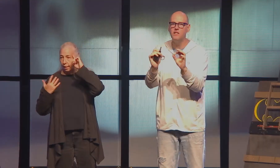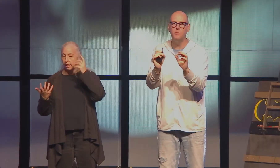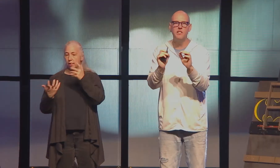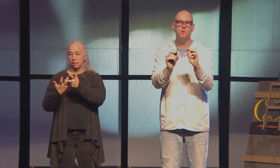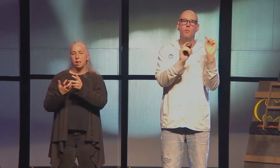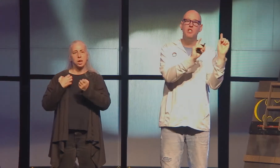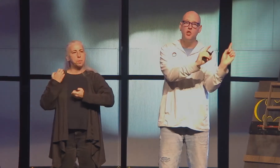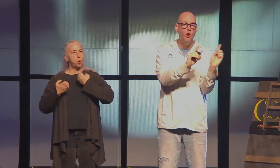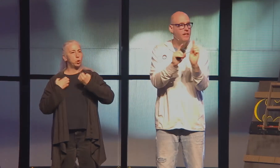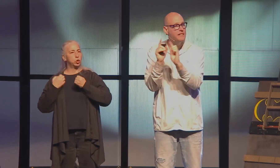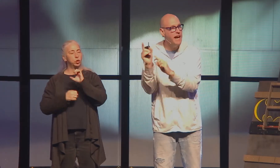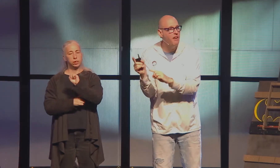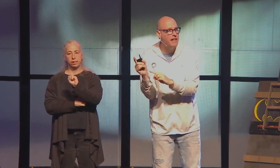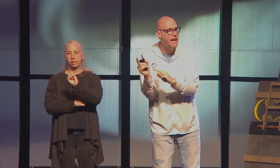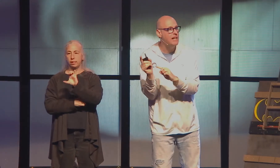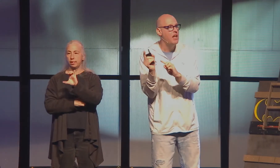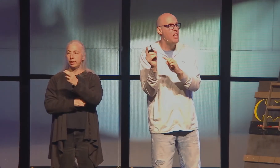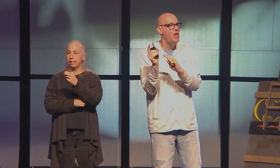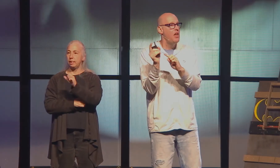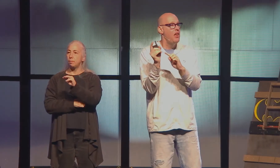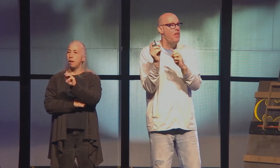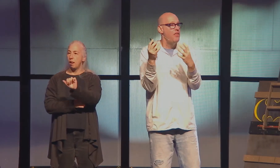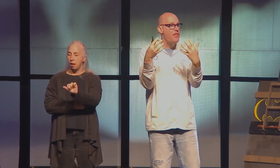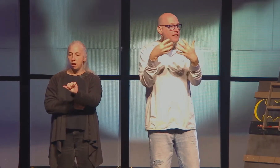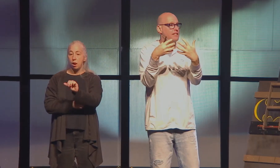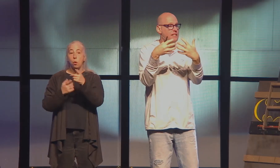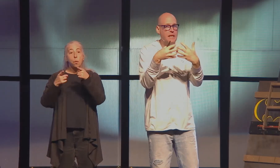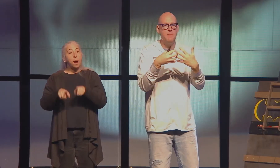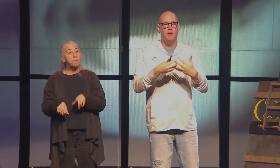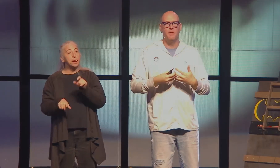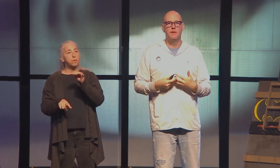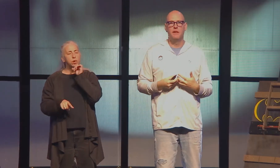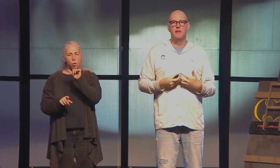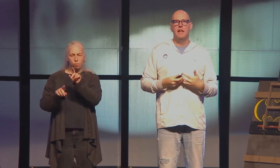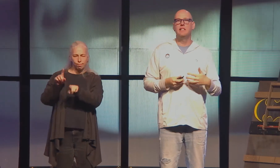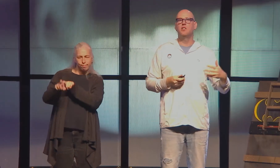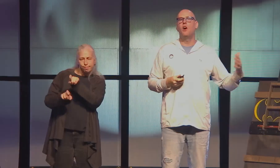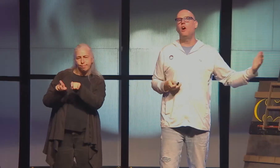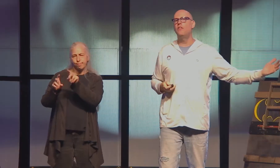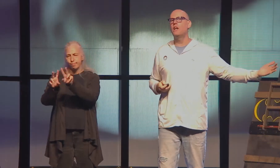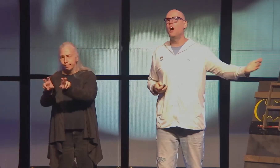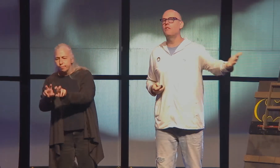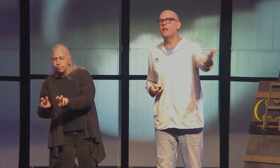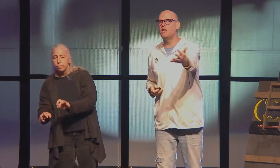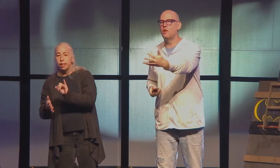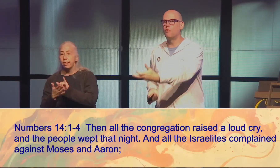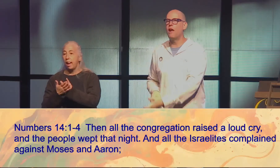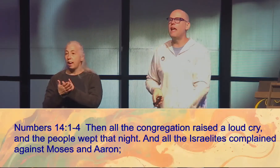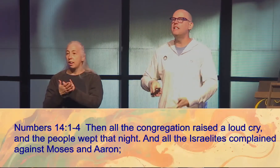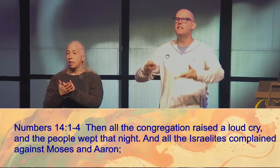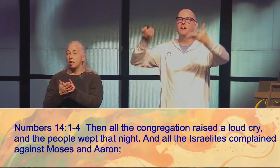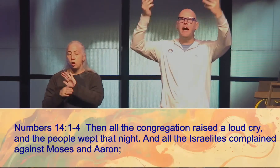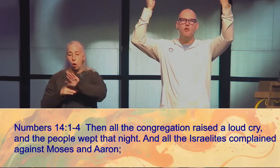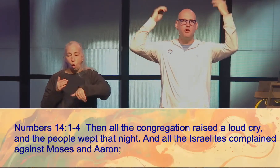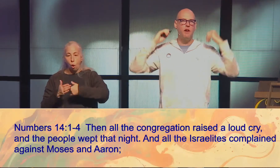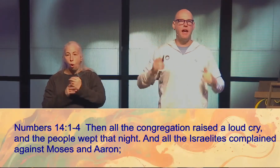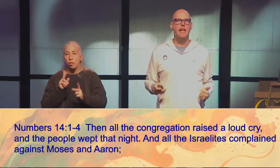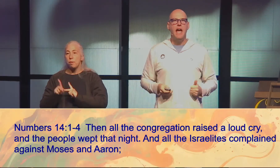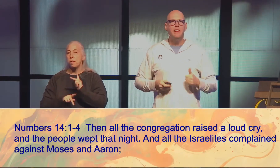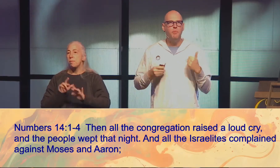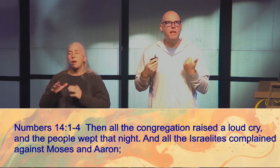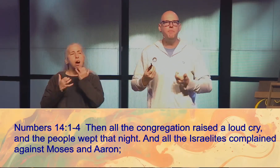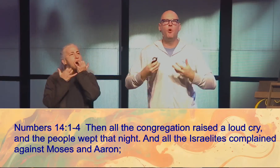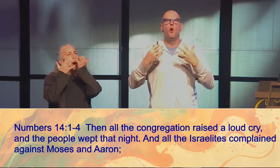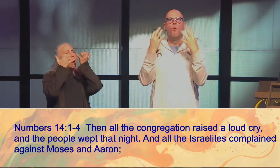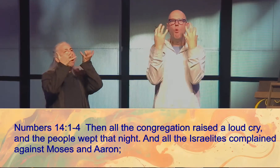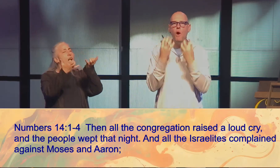the consequences when we don't interrogate this schema? It says, all the congregation raised a loud cry,